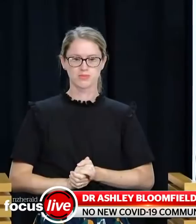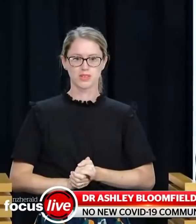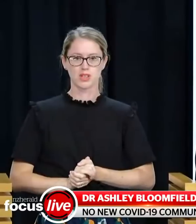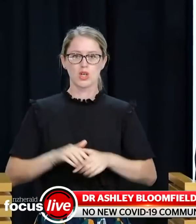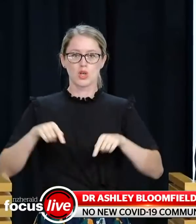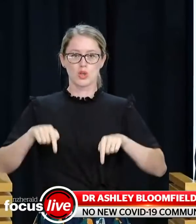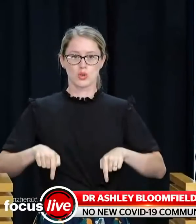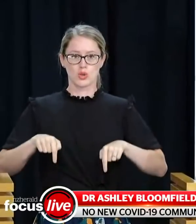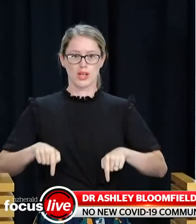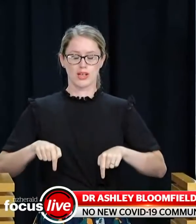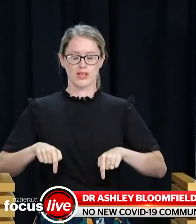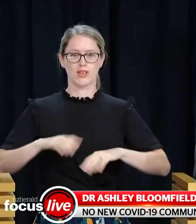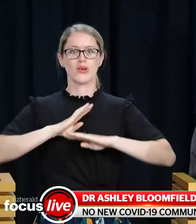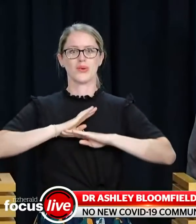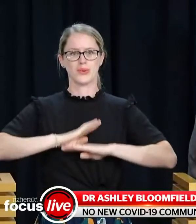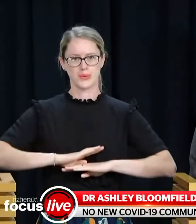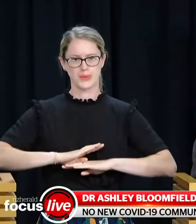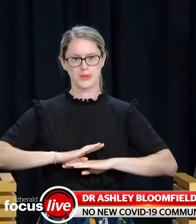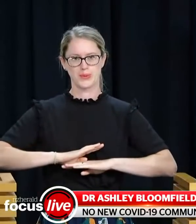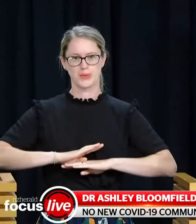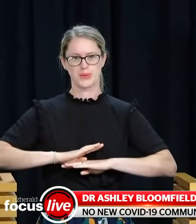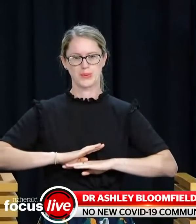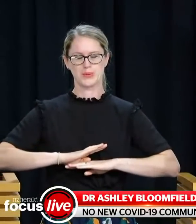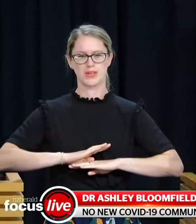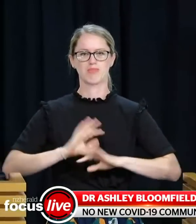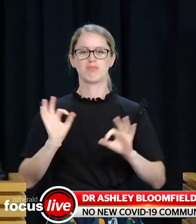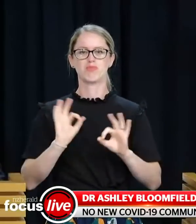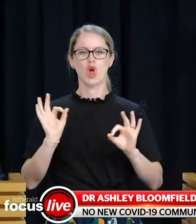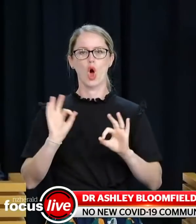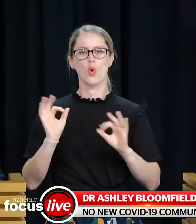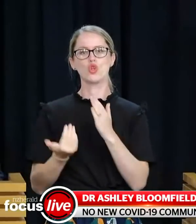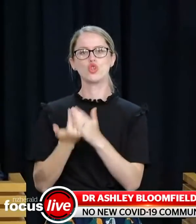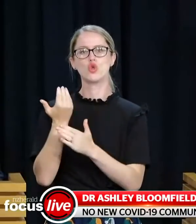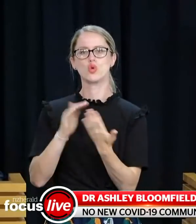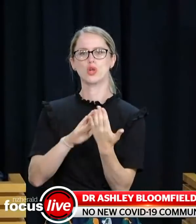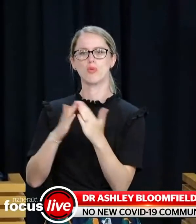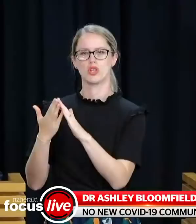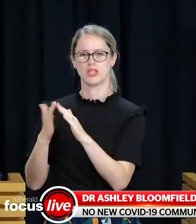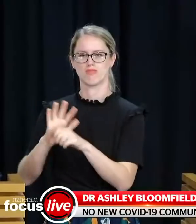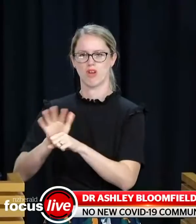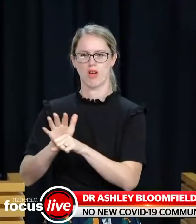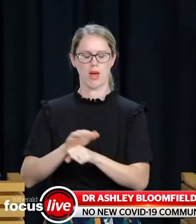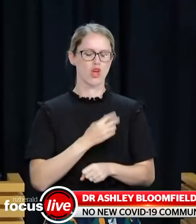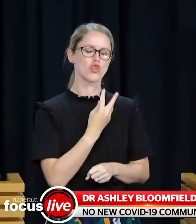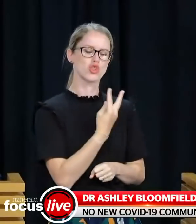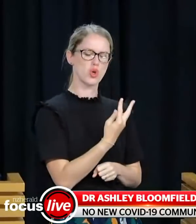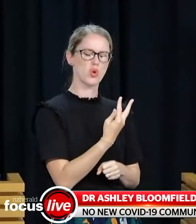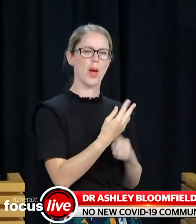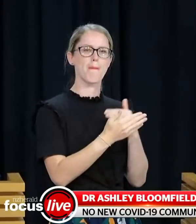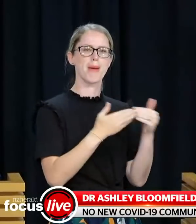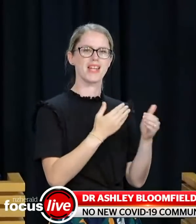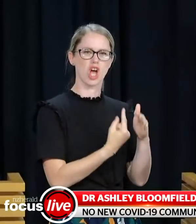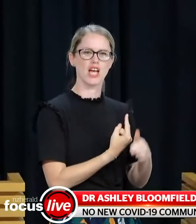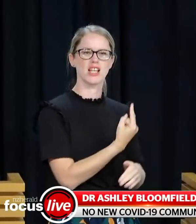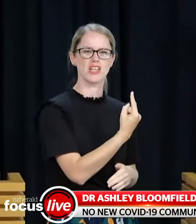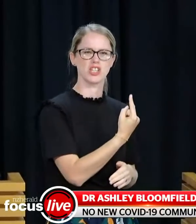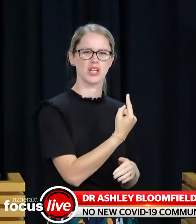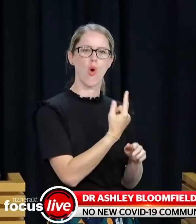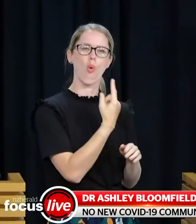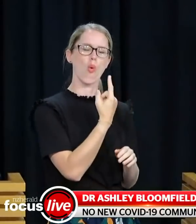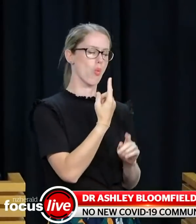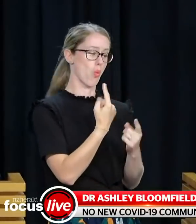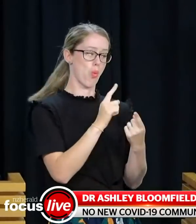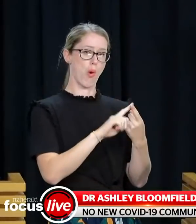numbers today are, thankfully, very much business as usual. There are the 2 new cases in managed isolation. One of those is an historical